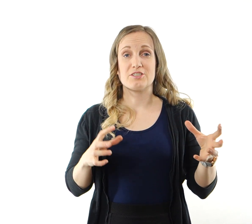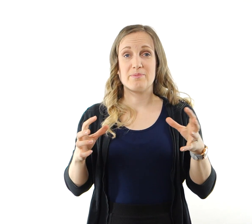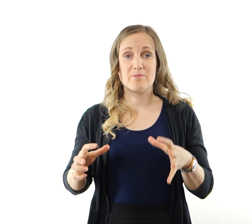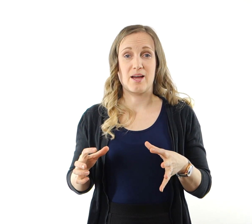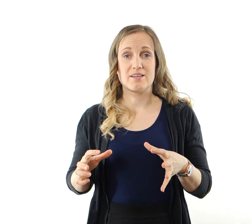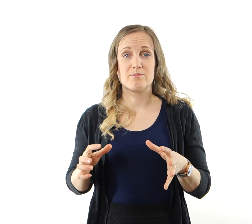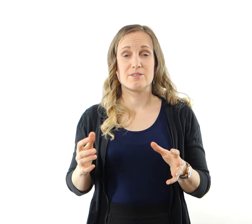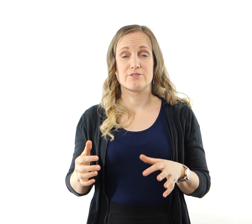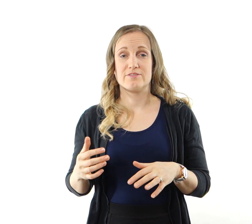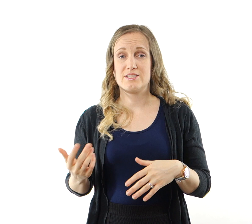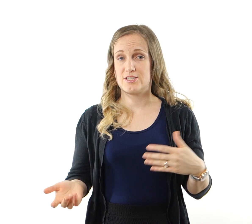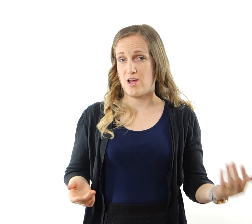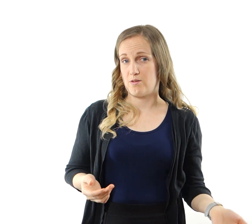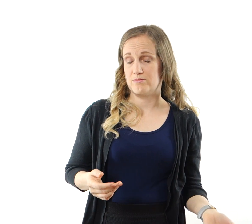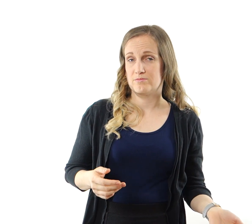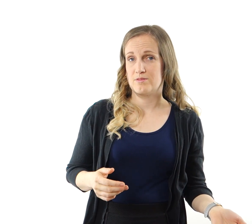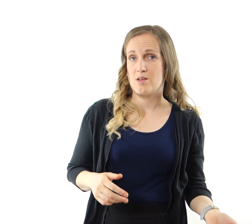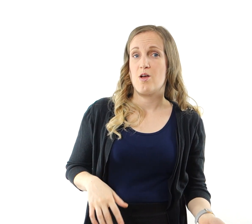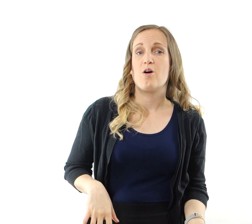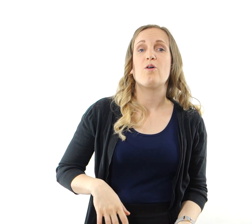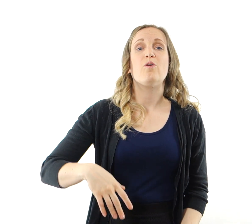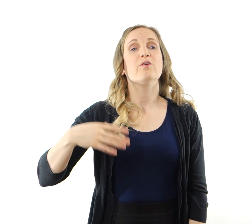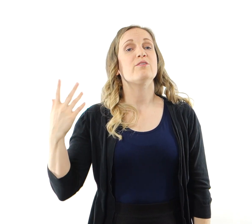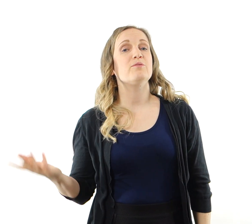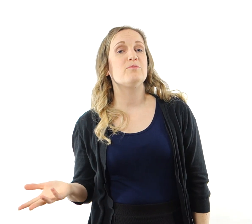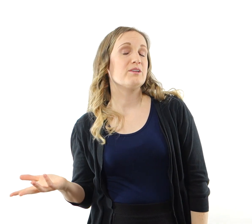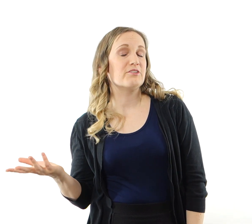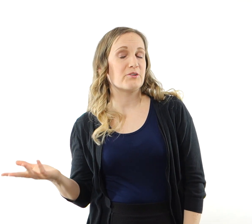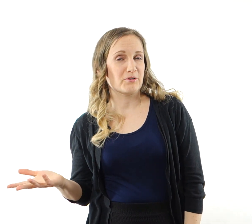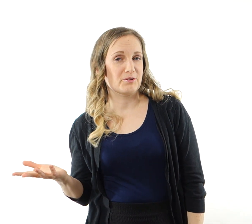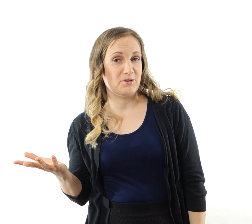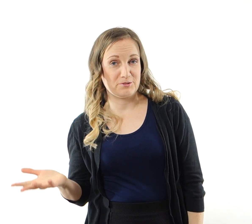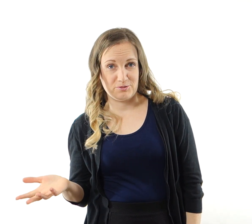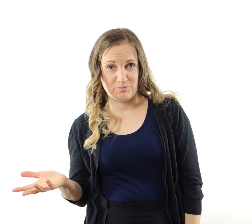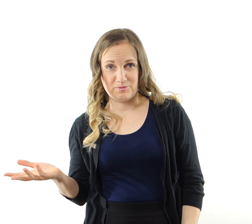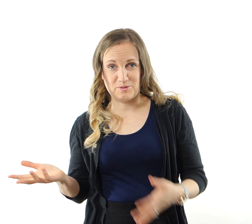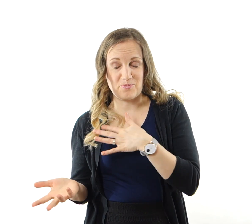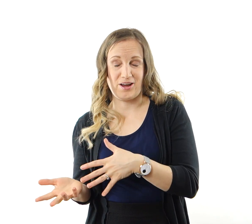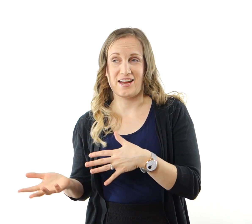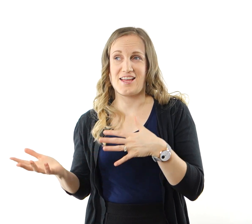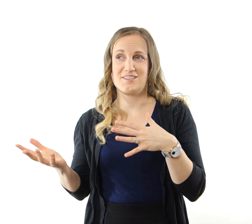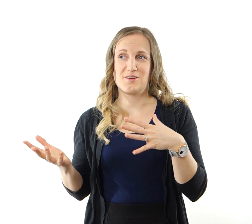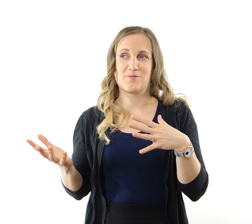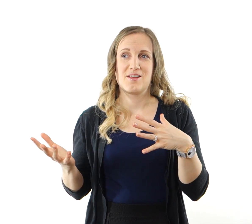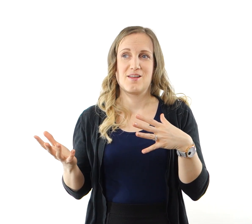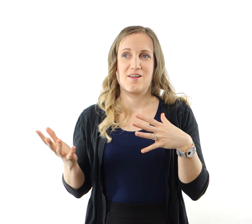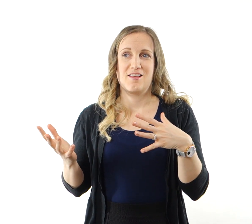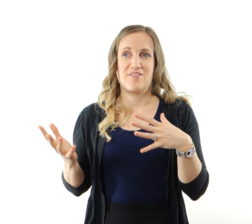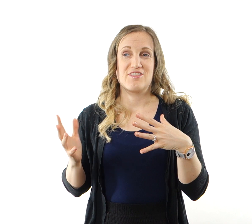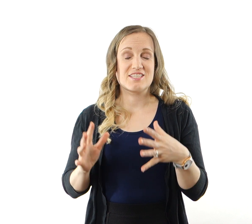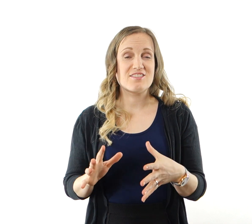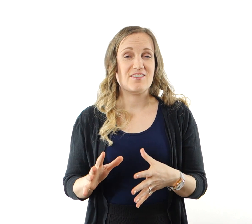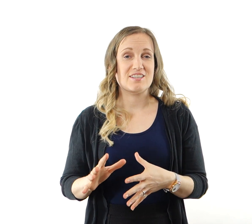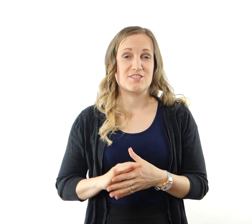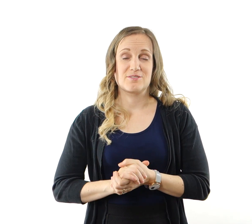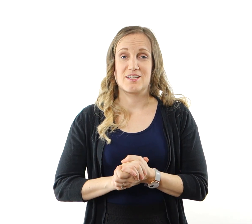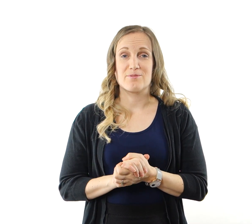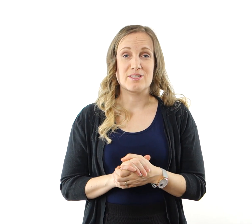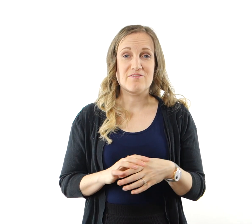be white with drifted snow? Or will the earth know spring? And so this is fun because you can get really